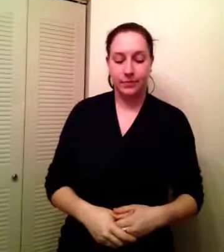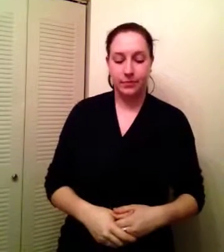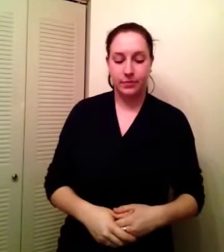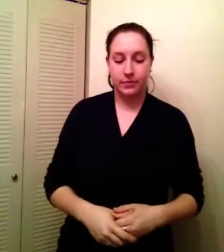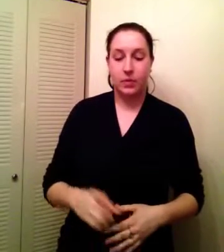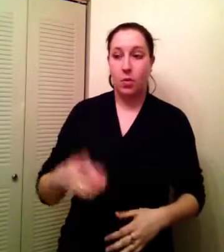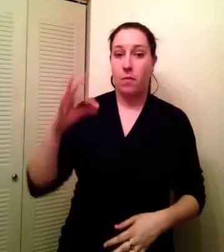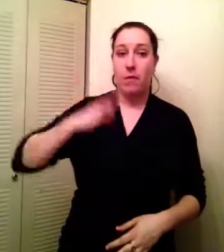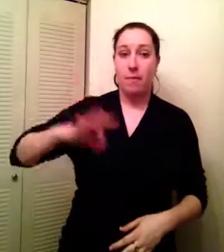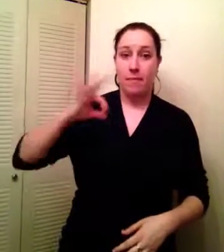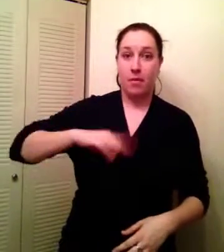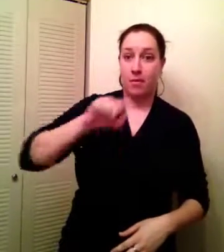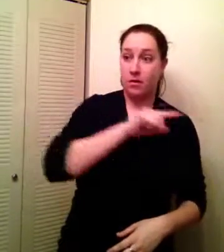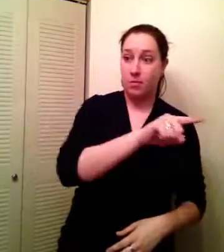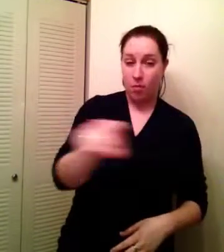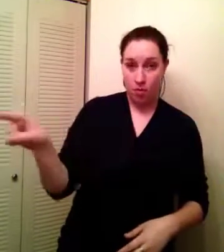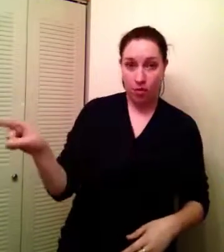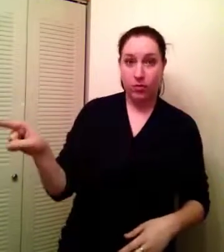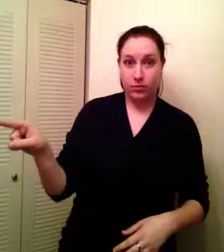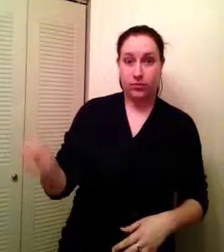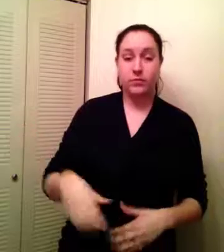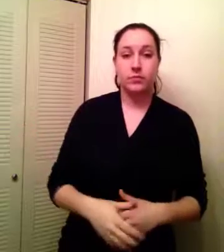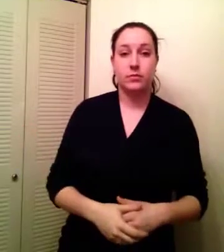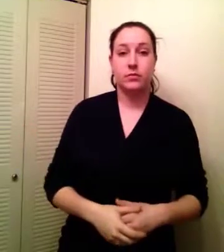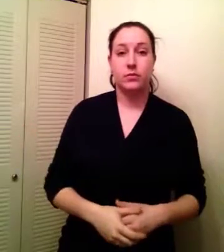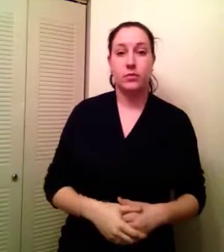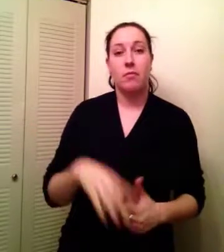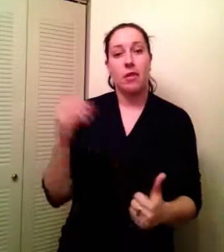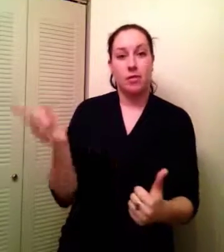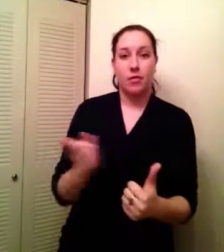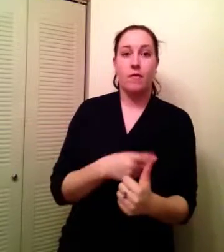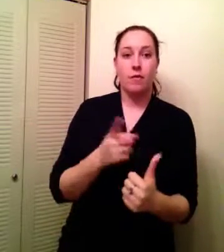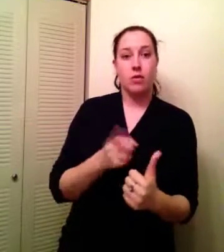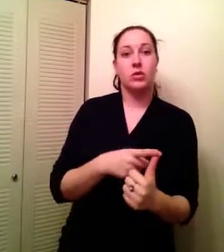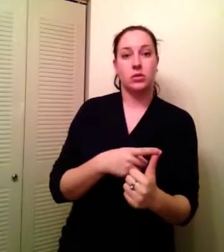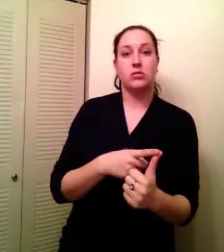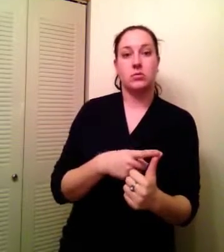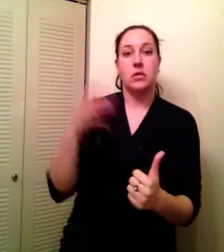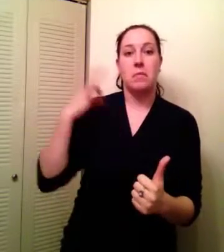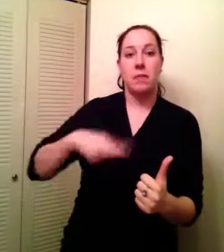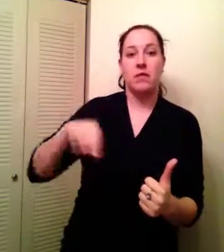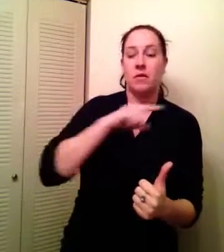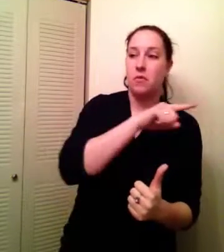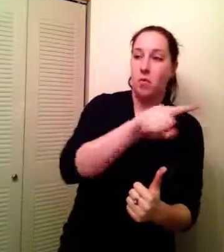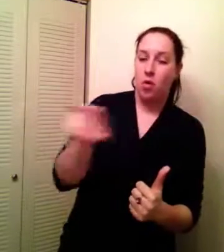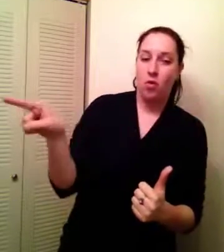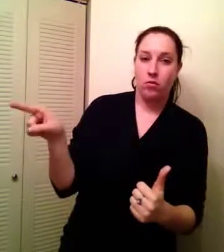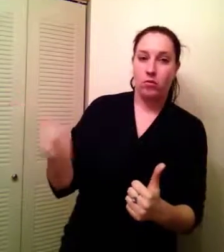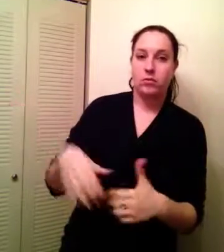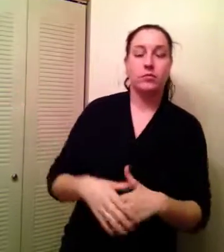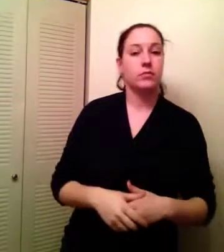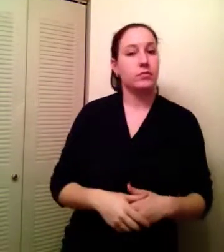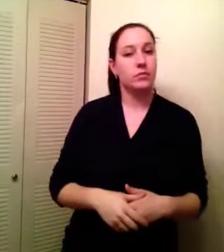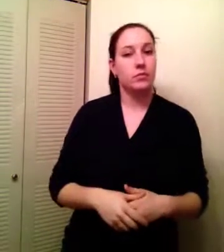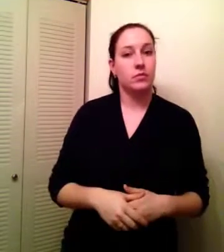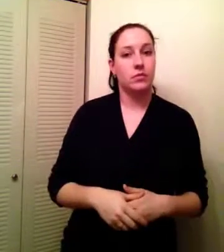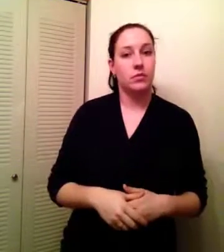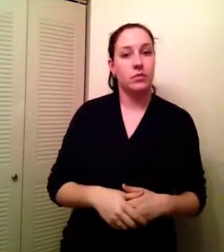everyone. So that's the first one. It's kind of pie in the sky if you're skeptical. If you're a proponent of restorative